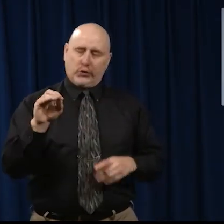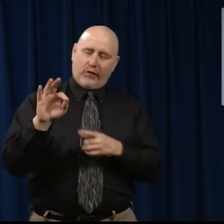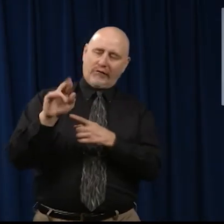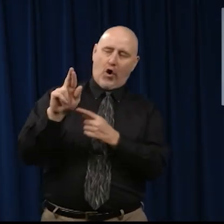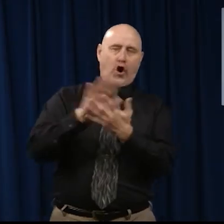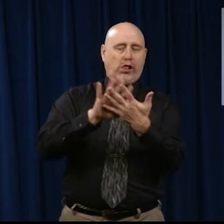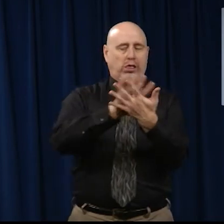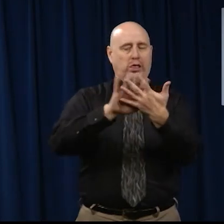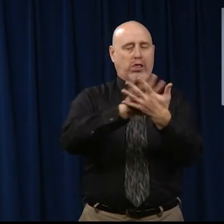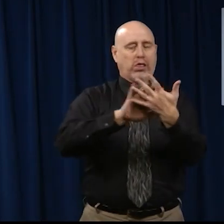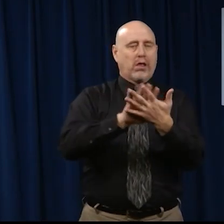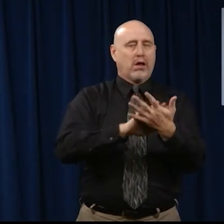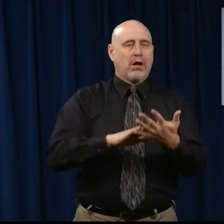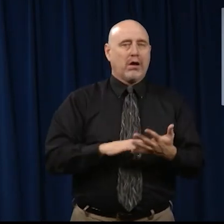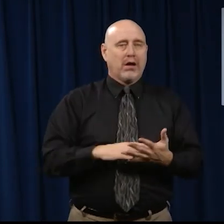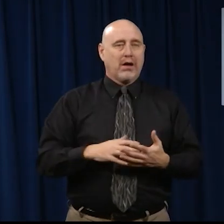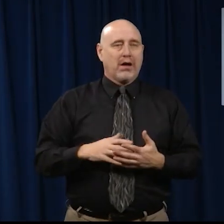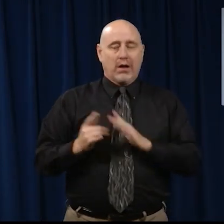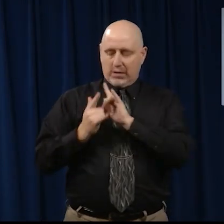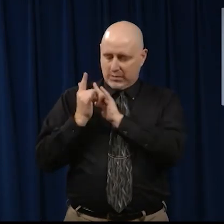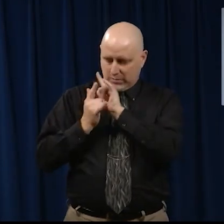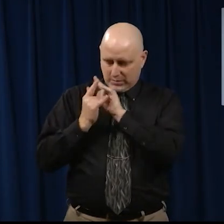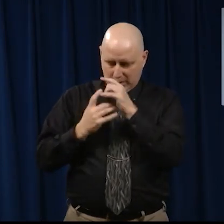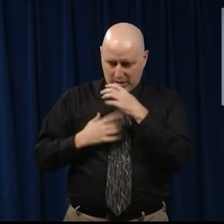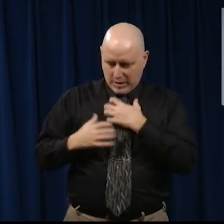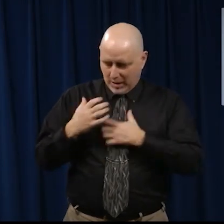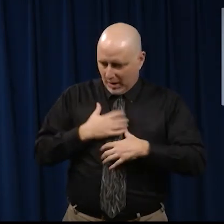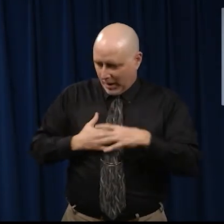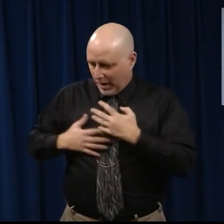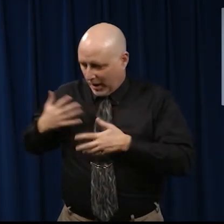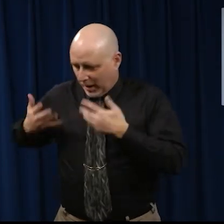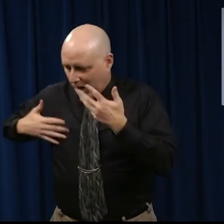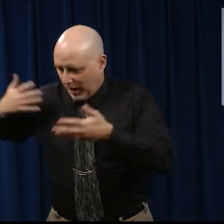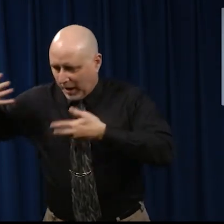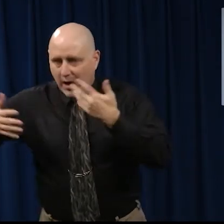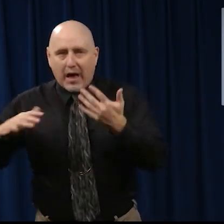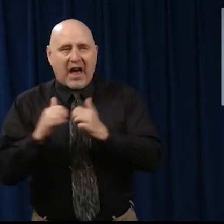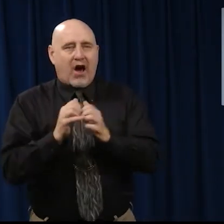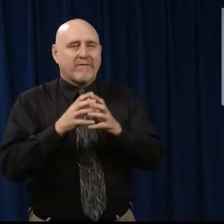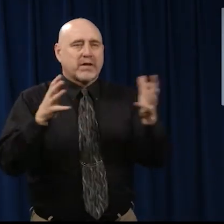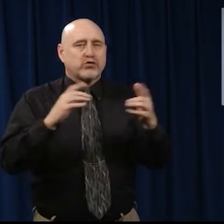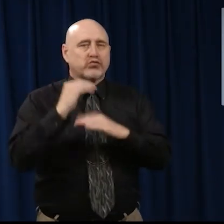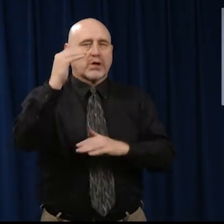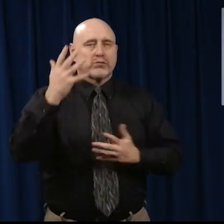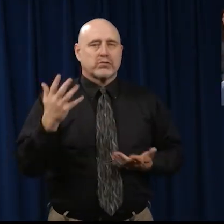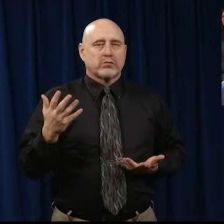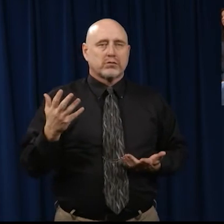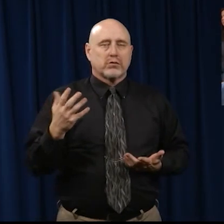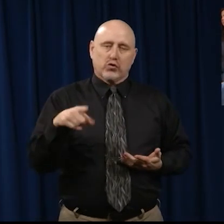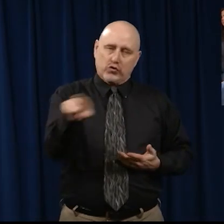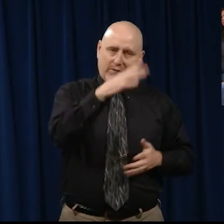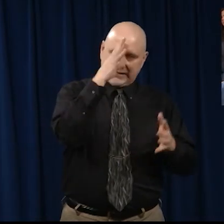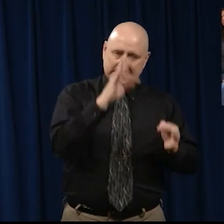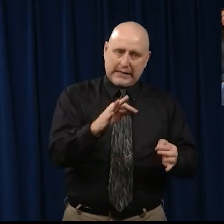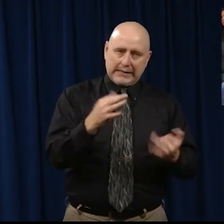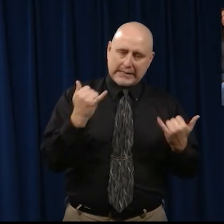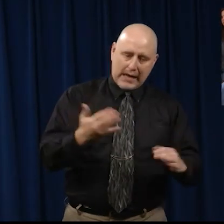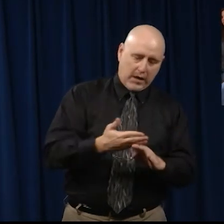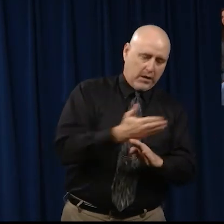far. Because who in the world is going to draw that too far line for you? Well, how far is too far? Well, you have to decide exactly